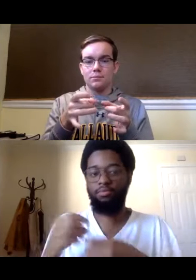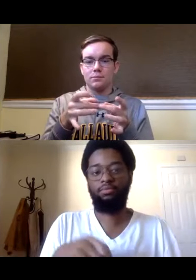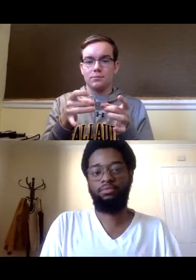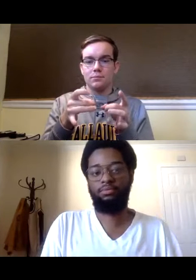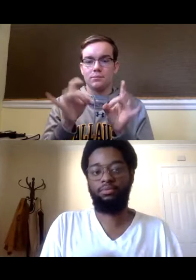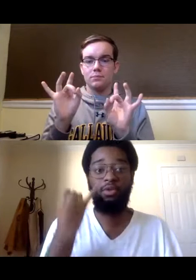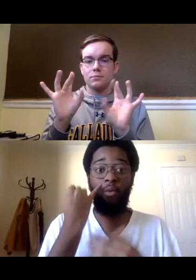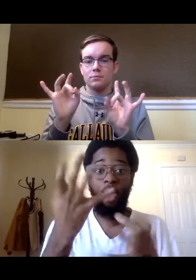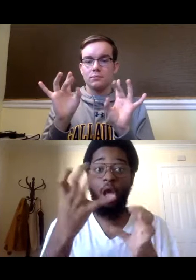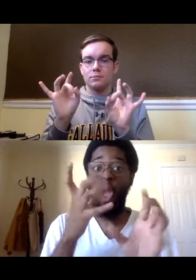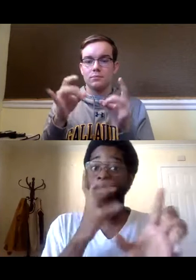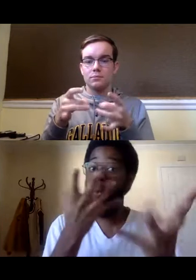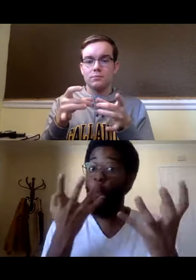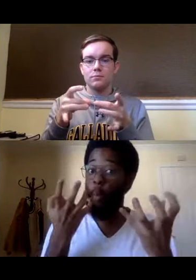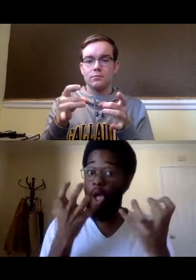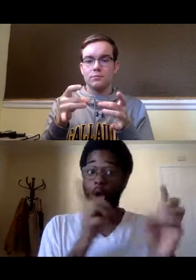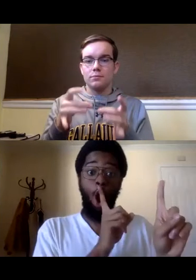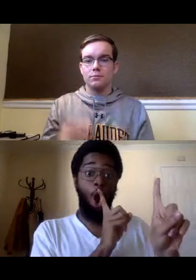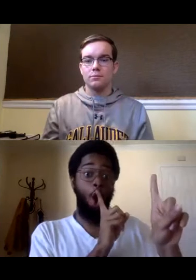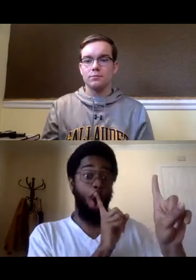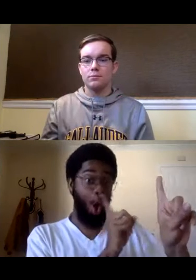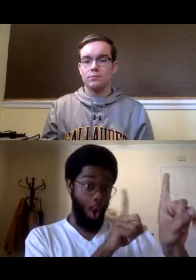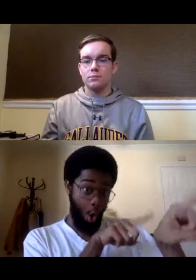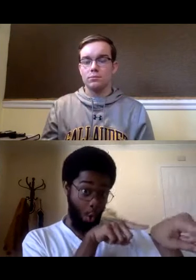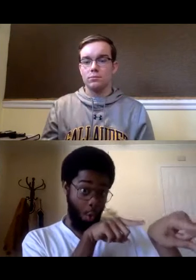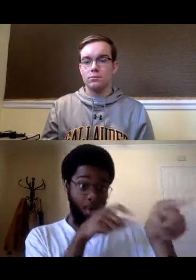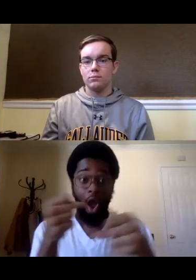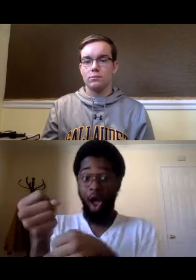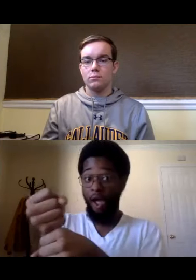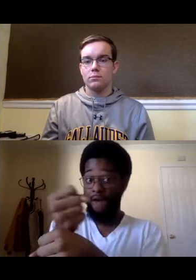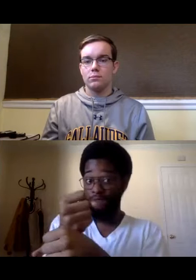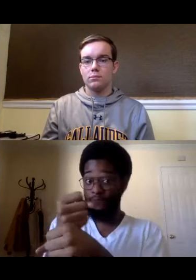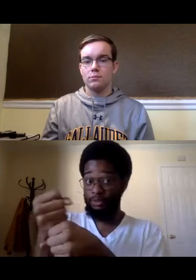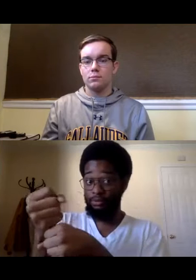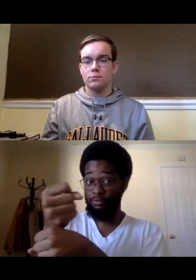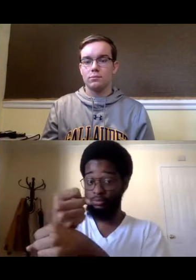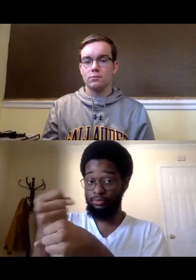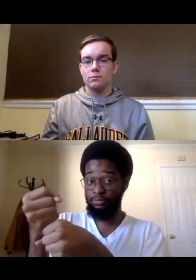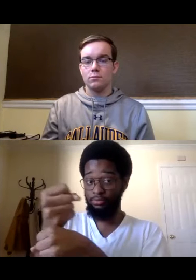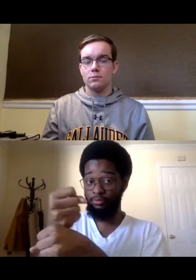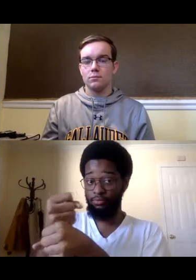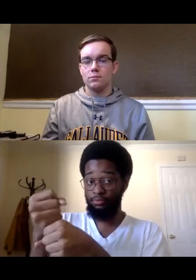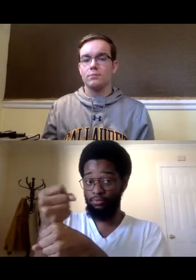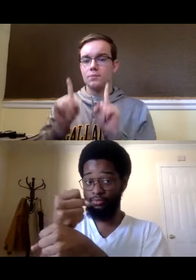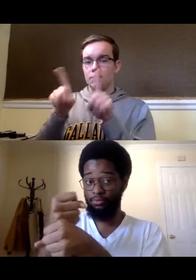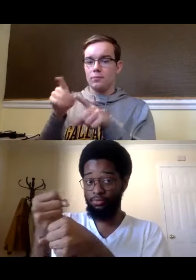Starbucks coffee, this is a sign for Starbucks. Now, if you want to order a